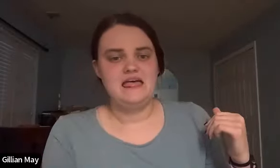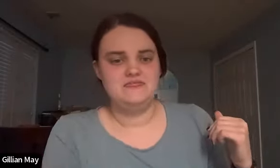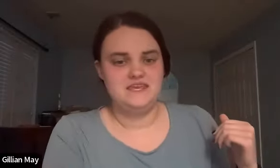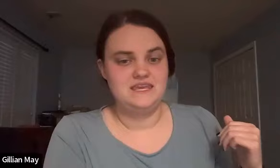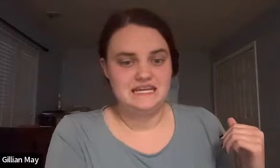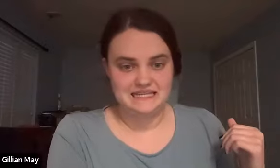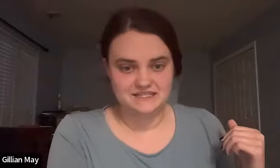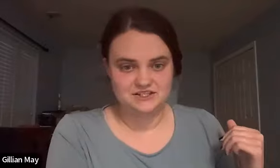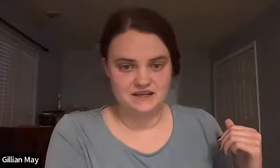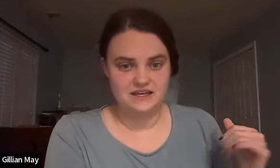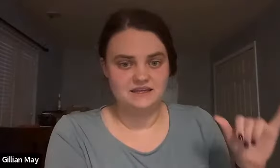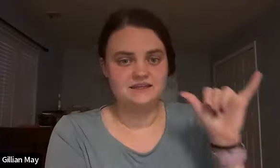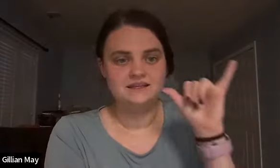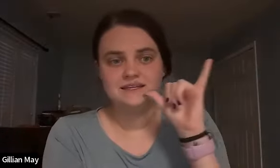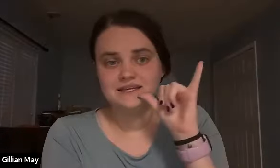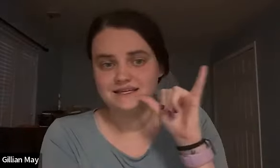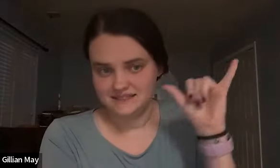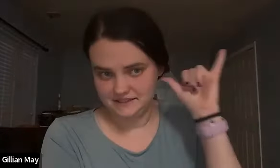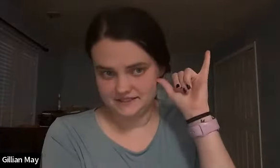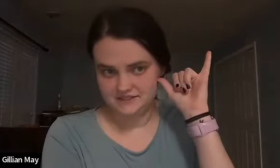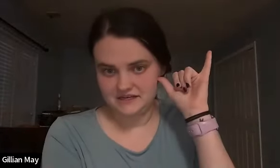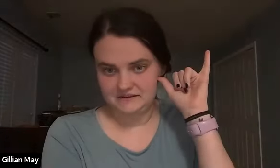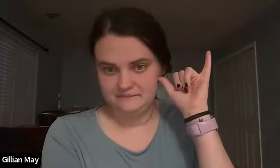And then yesterday. Yesterday.